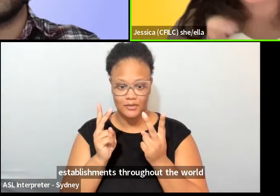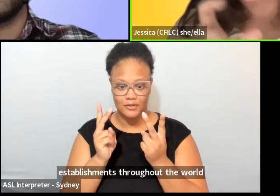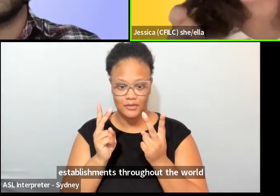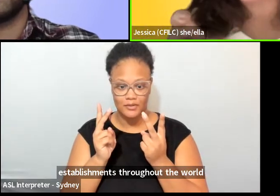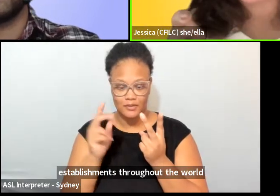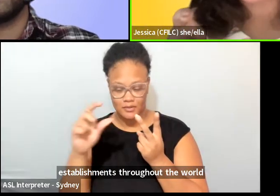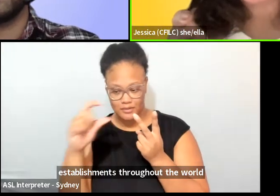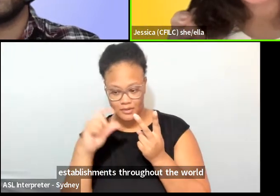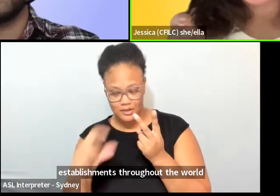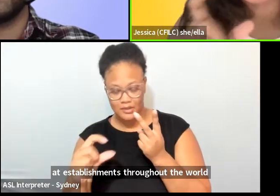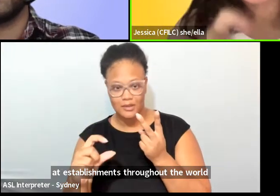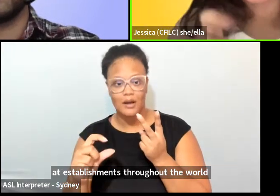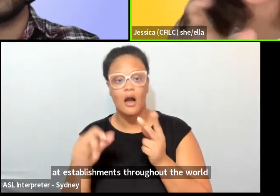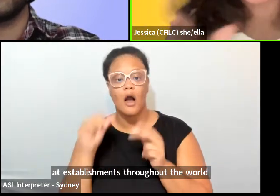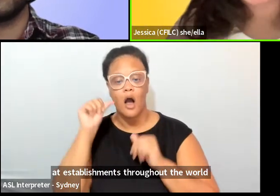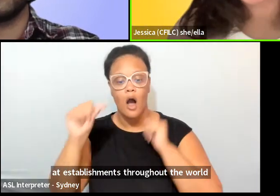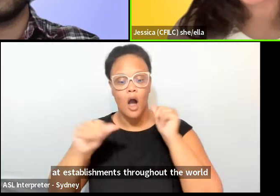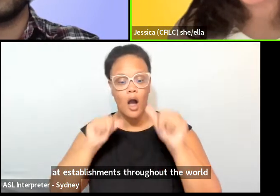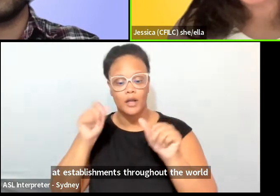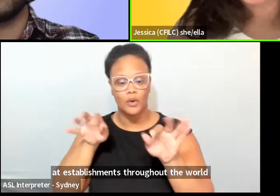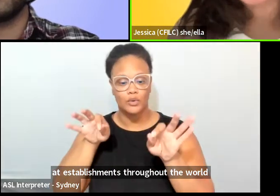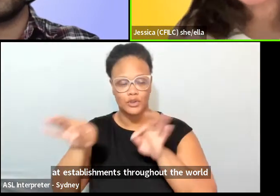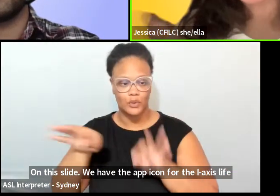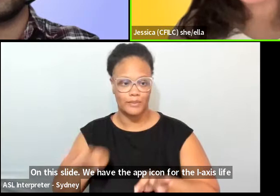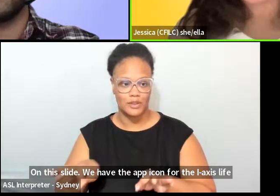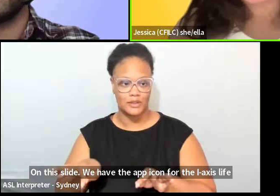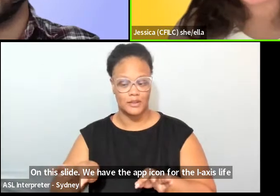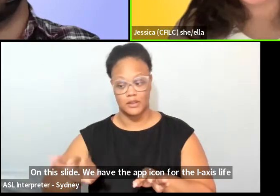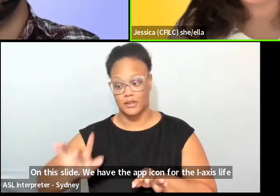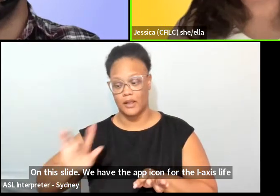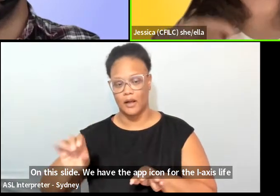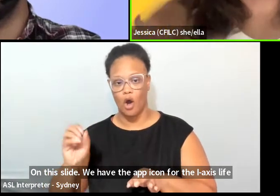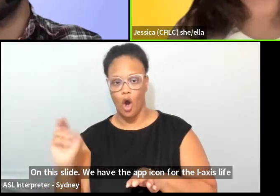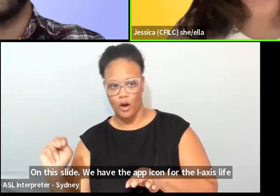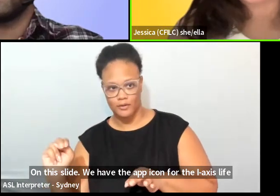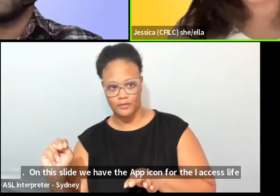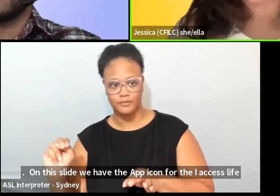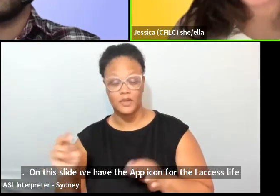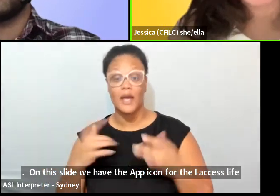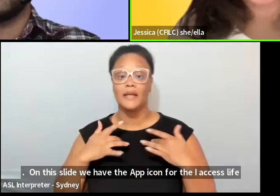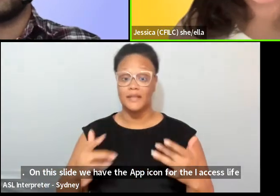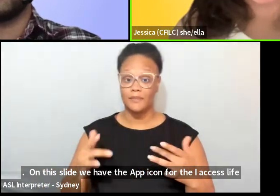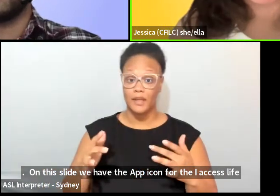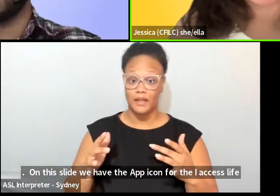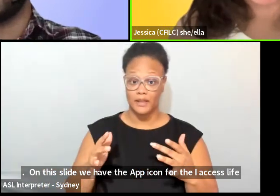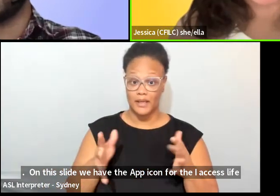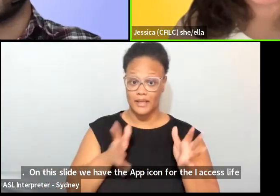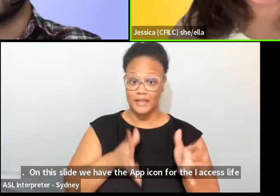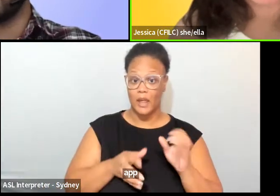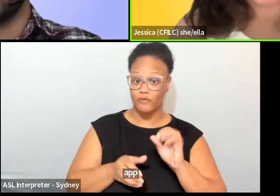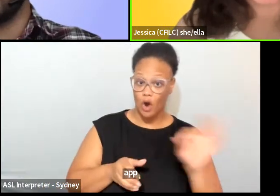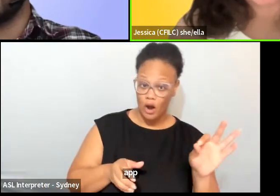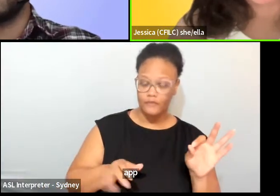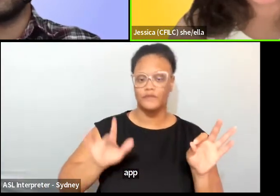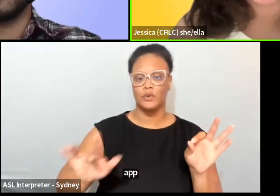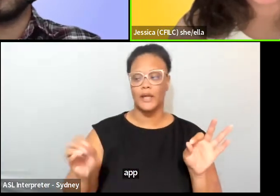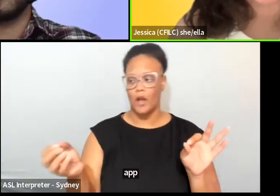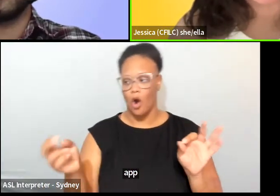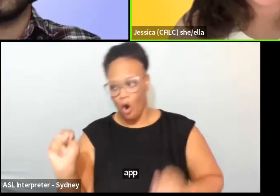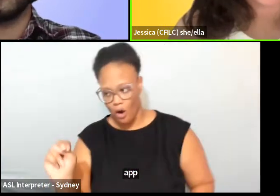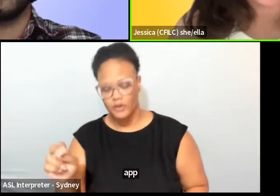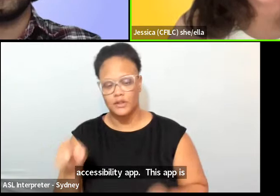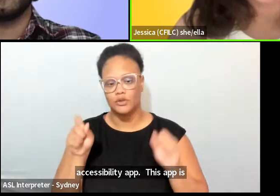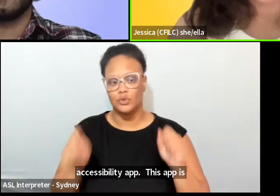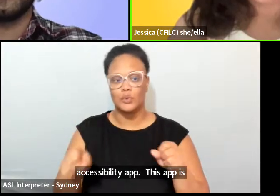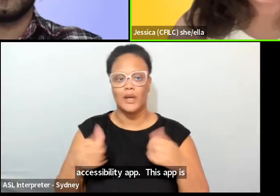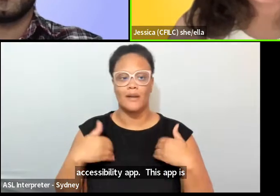and you'll just make sure to turn that on. Typically it's turned off, but you want to make sure that it's turned on so you can be able to have access